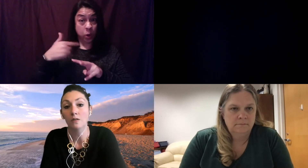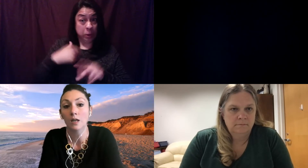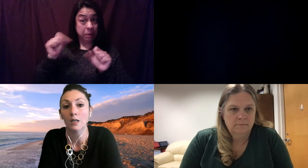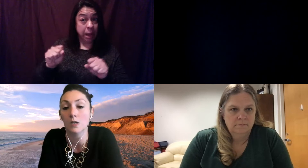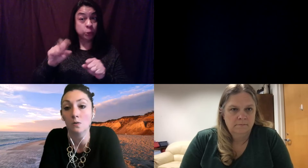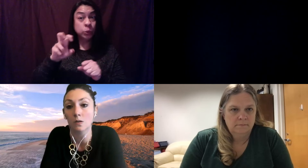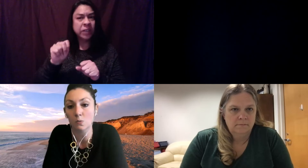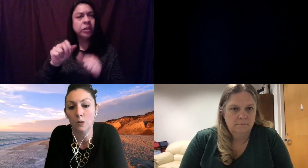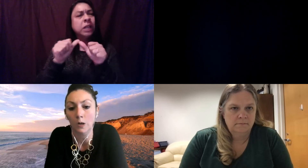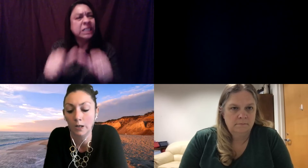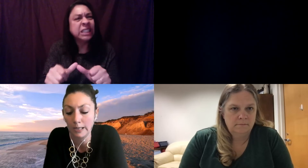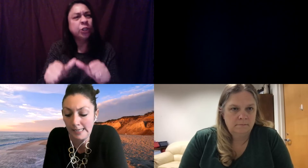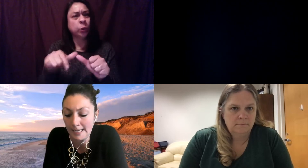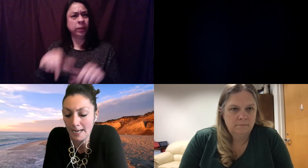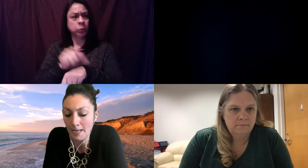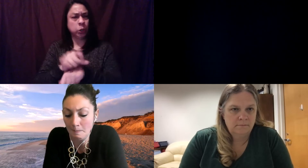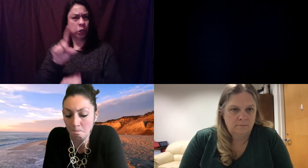to even continue this work?